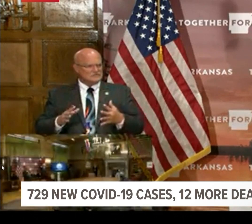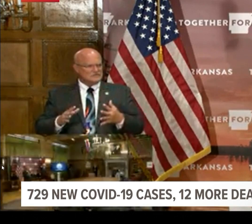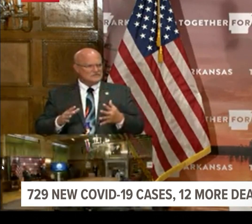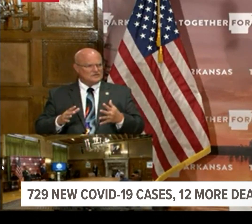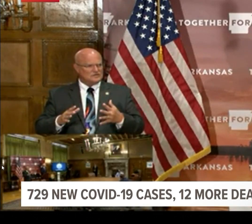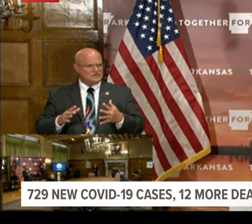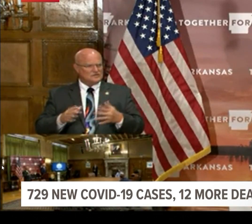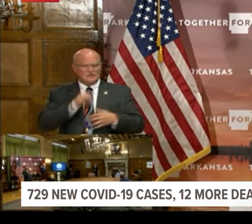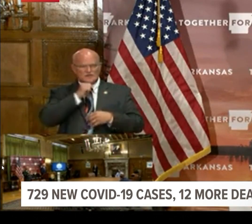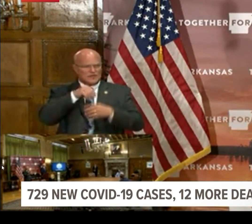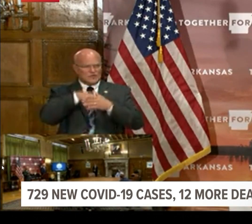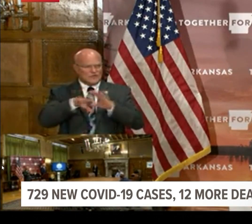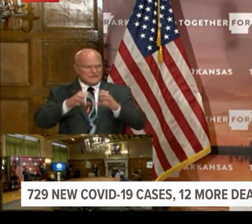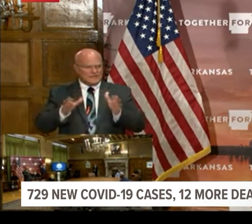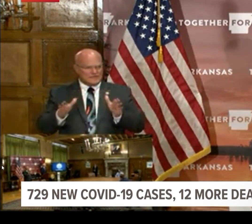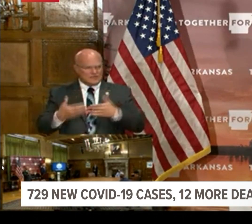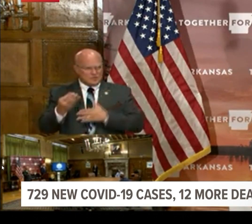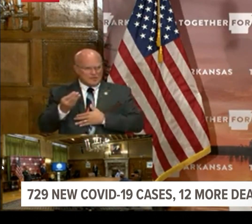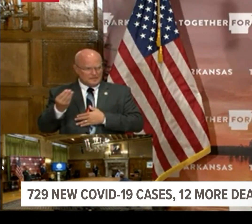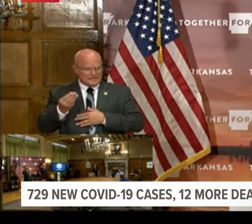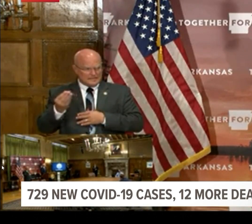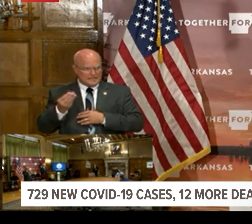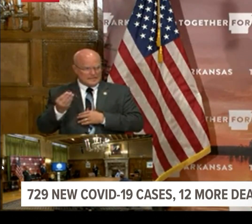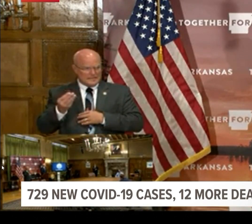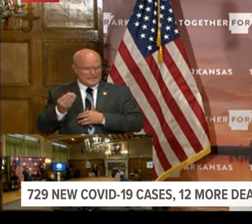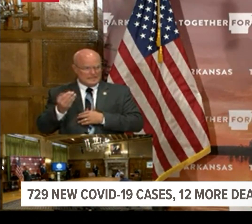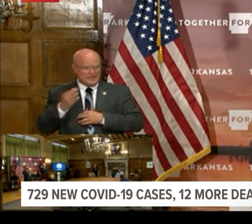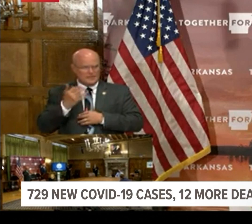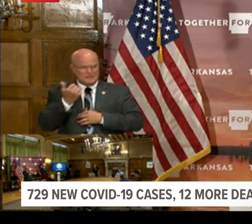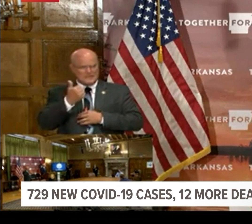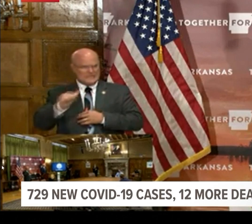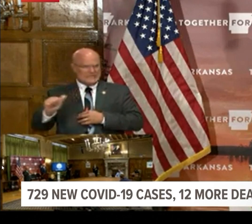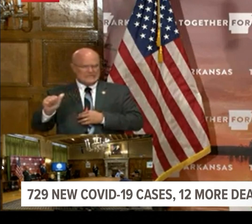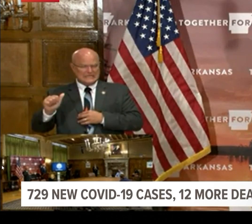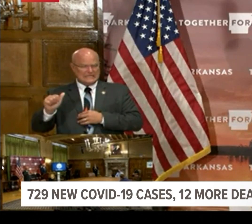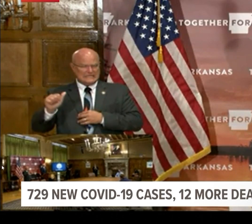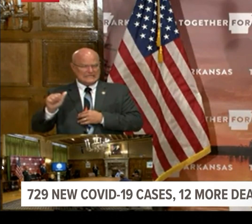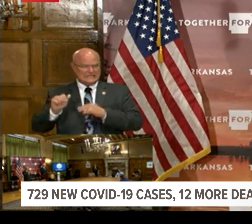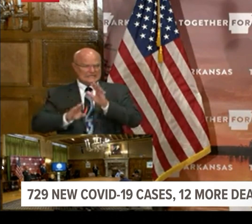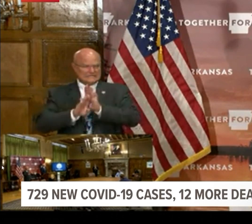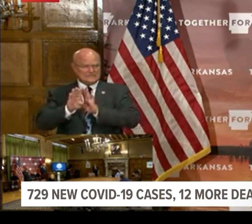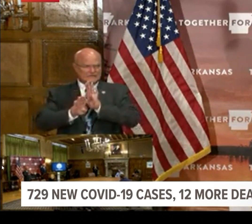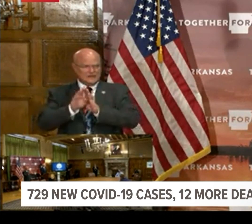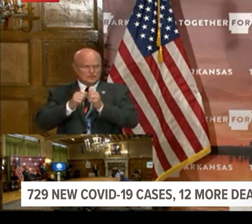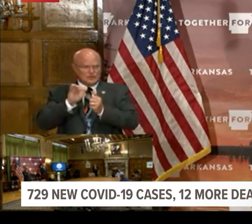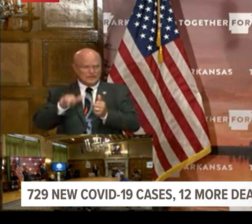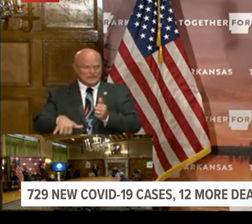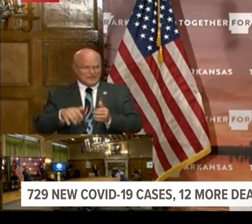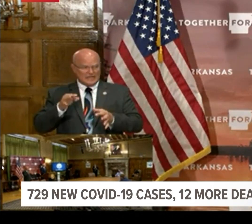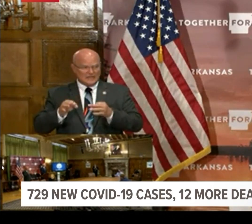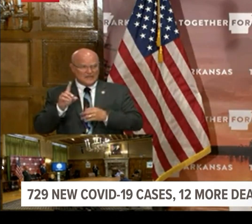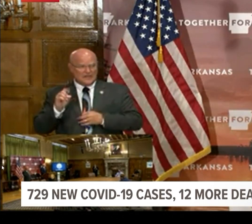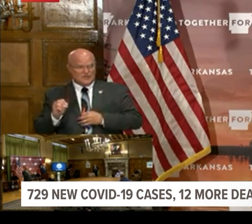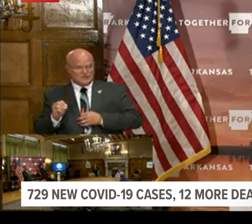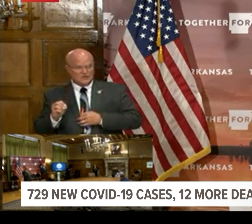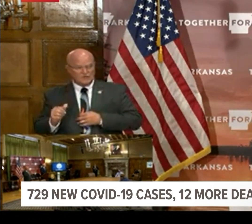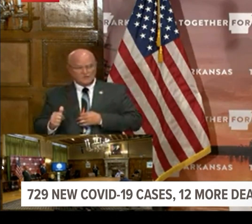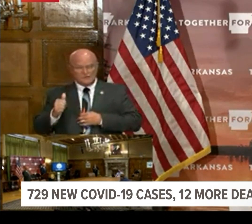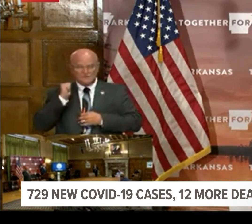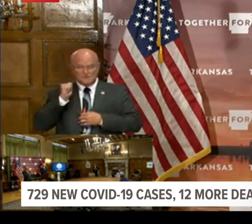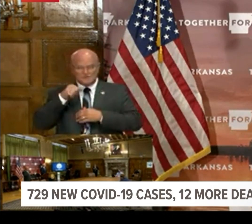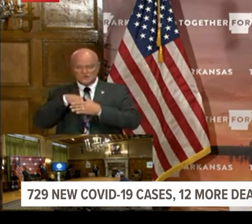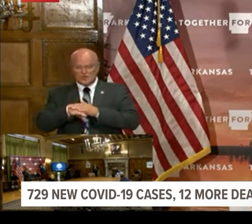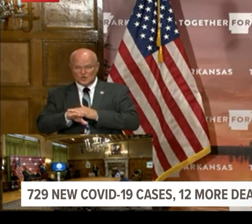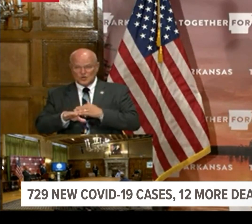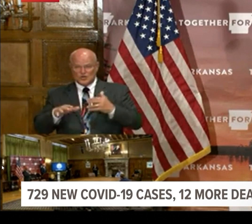they're not going to go into the classroom on Monday, has there been any developments with that? And if they do refuse to go in,